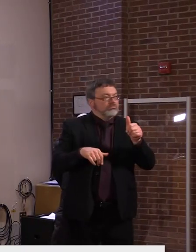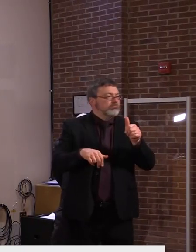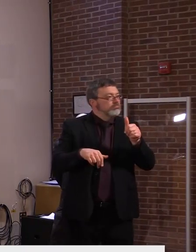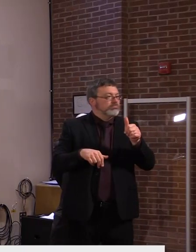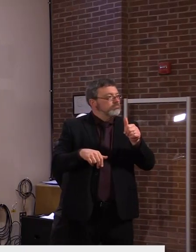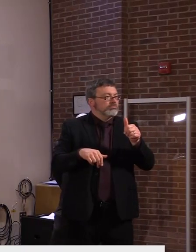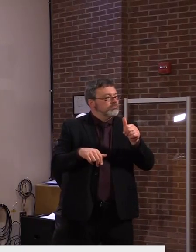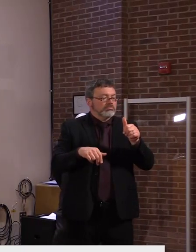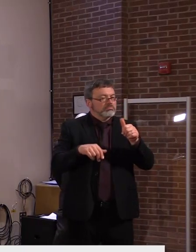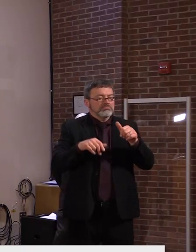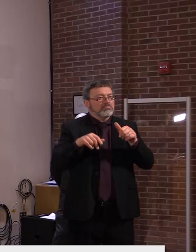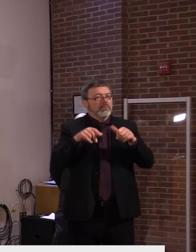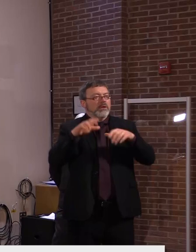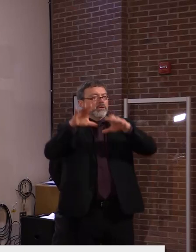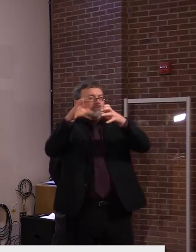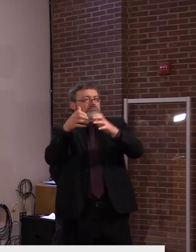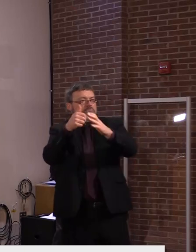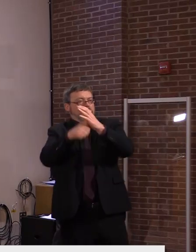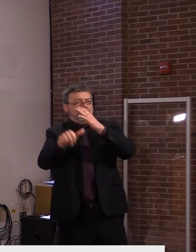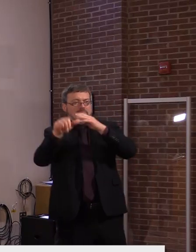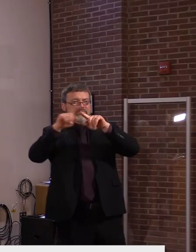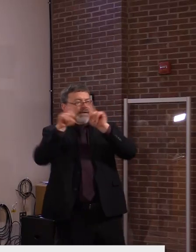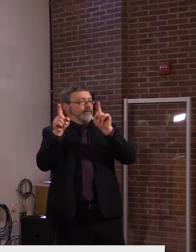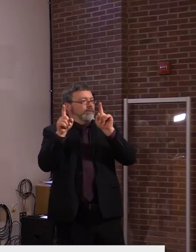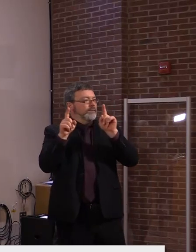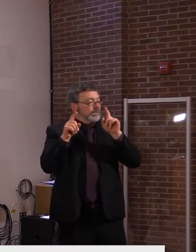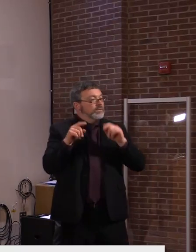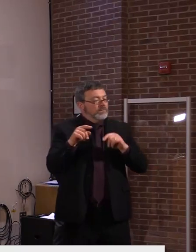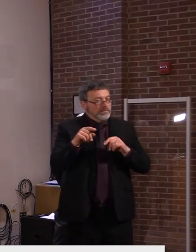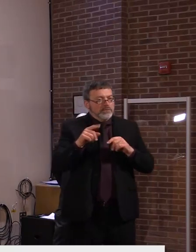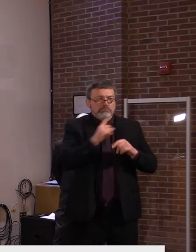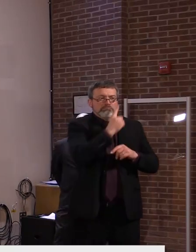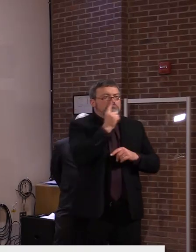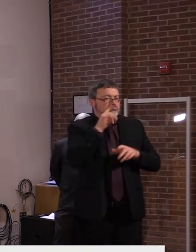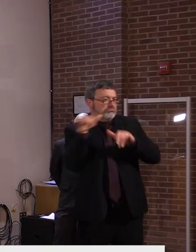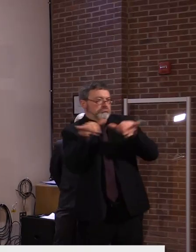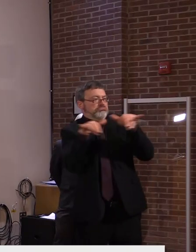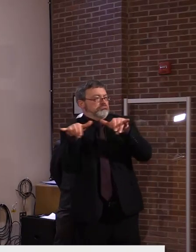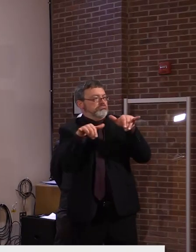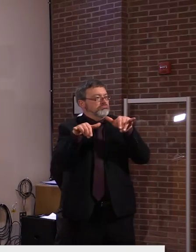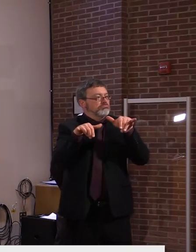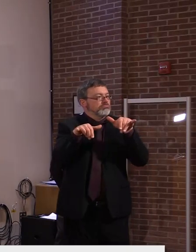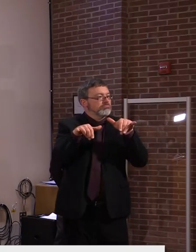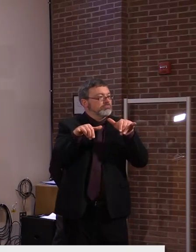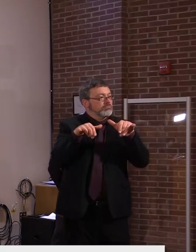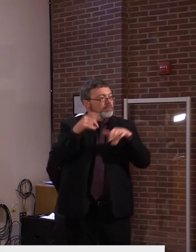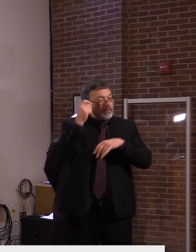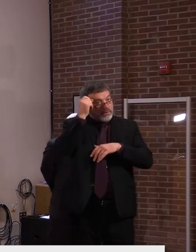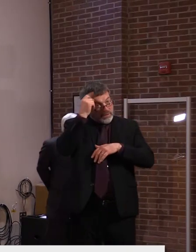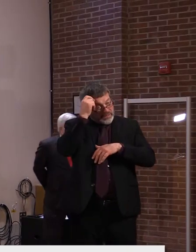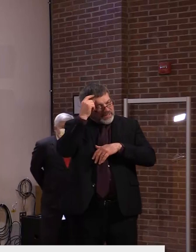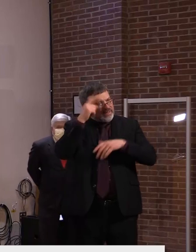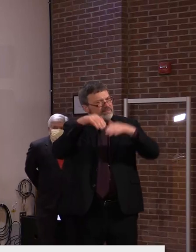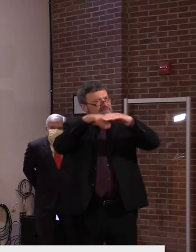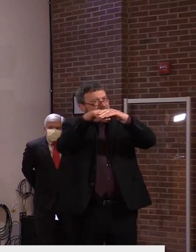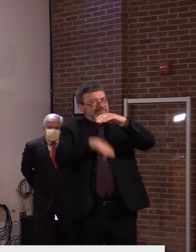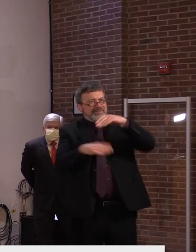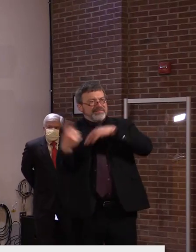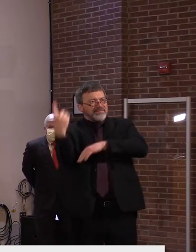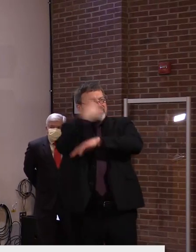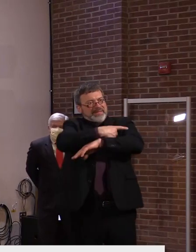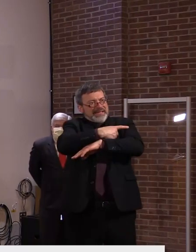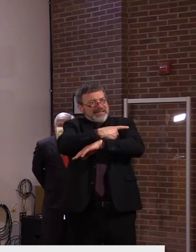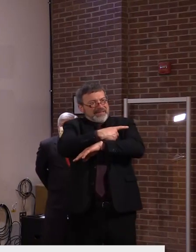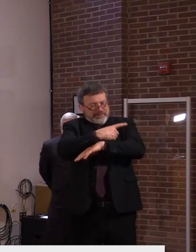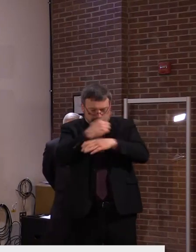that differentiates it for the purpose we've been talking is you can get the result back the same day. Now, there are PCR tests